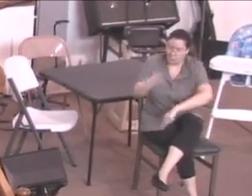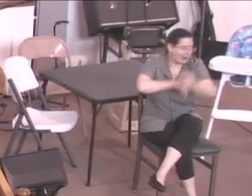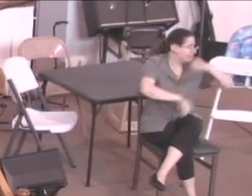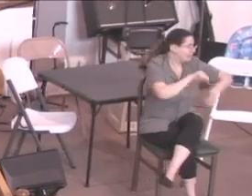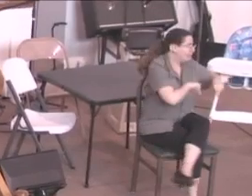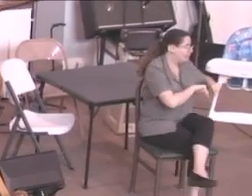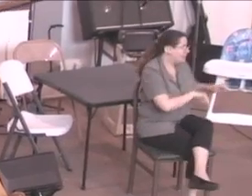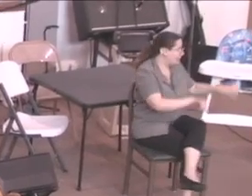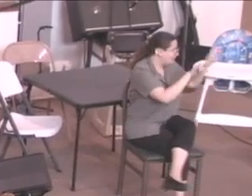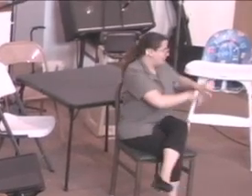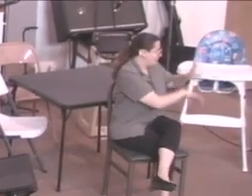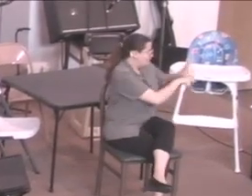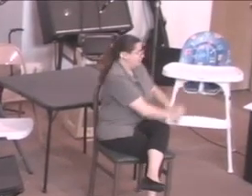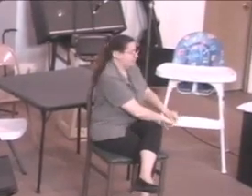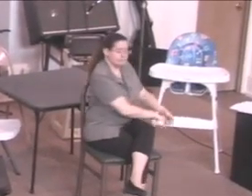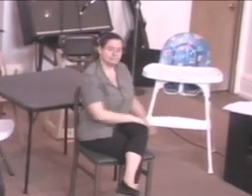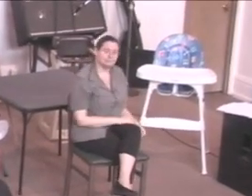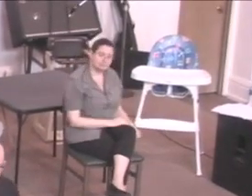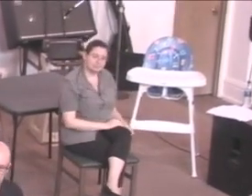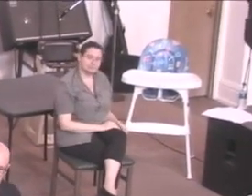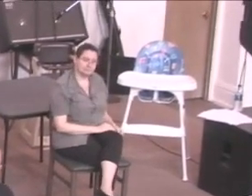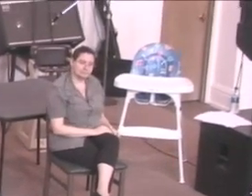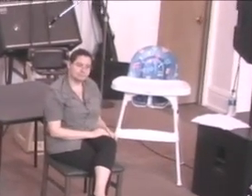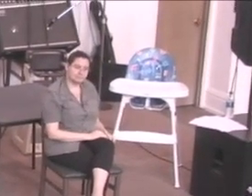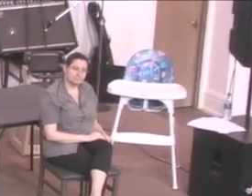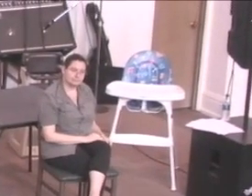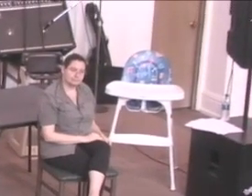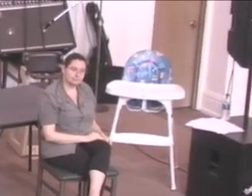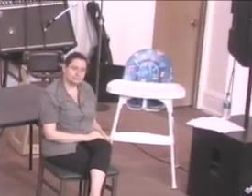went right back to the crap.